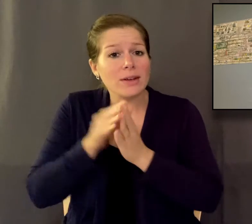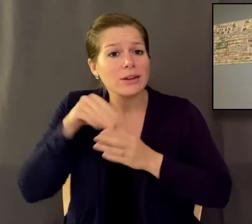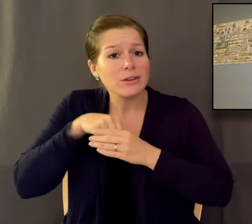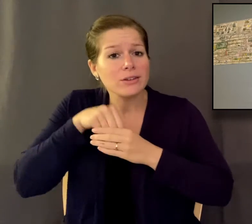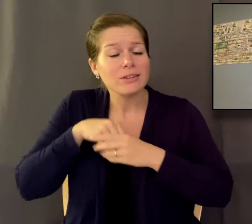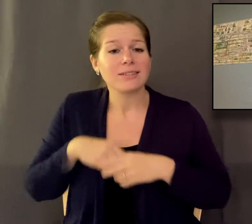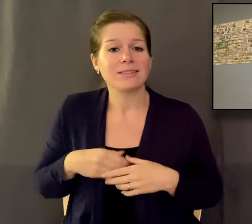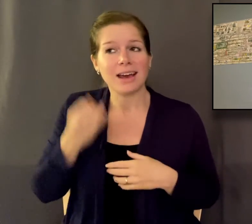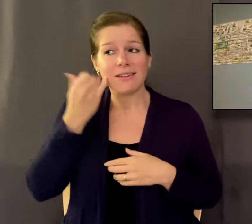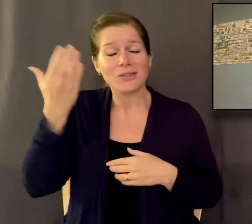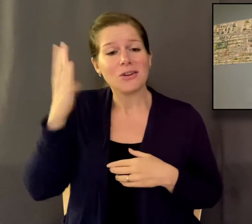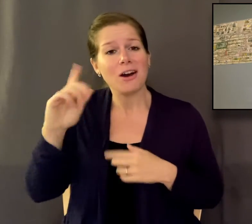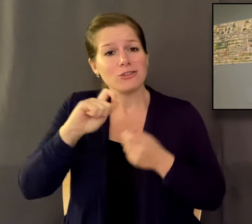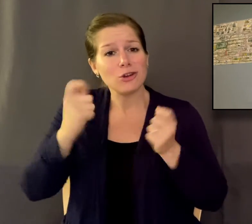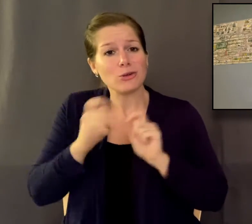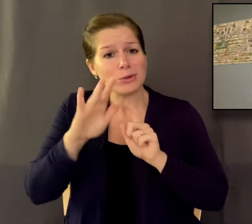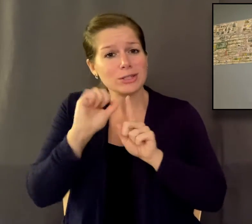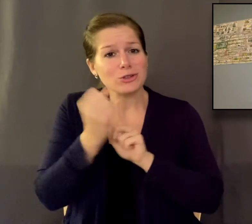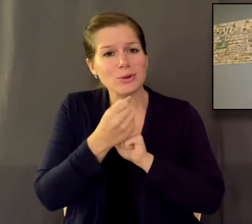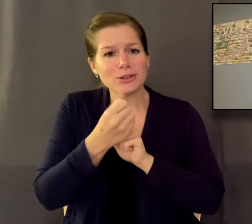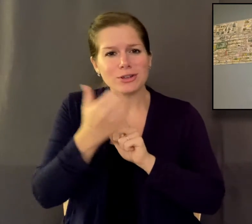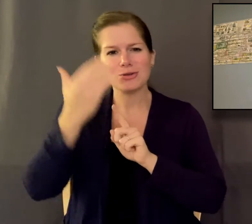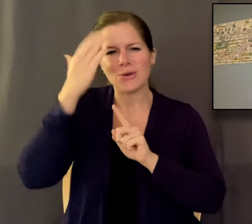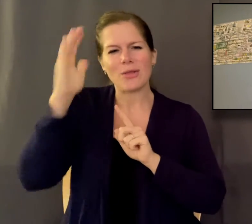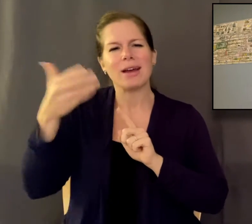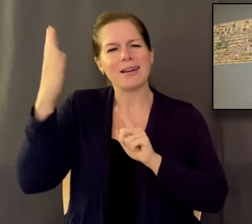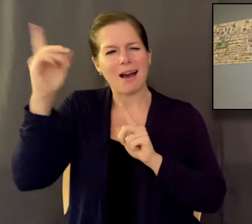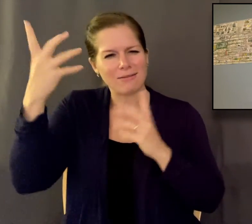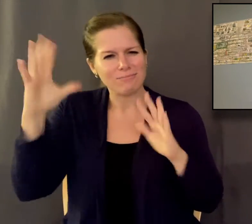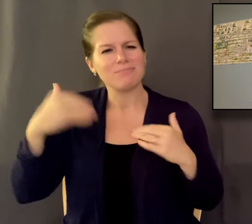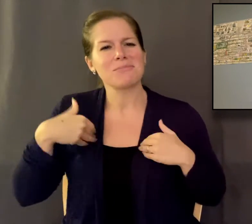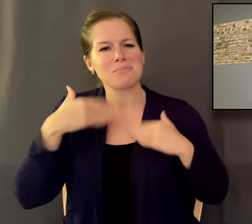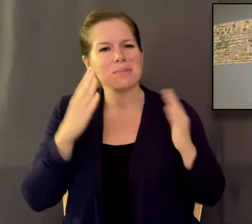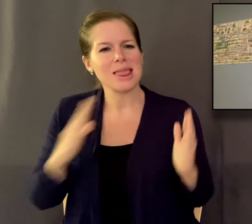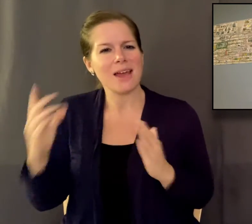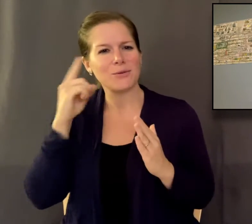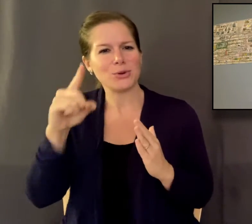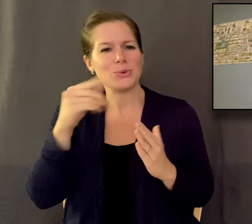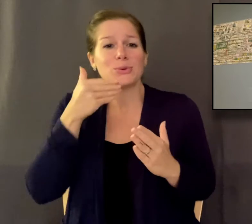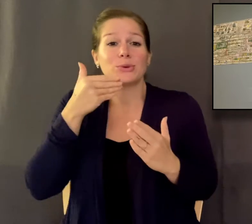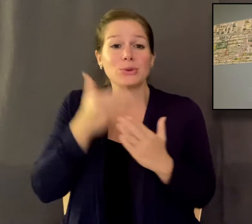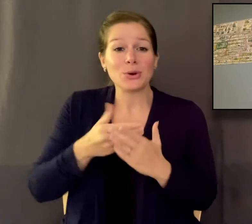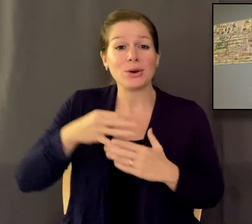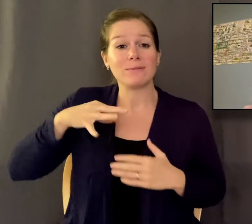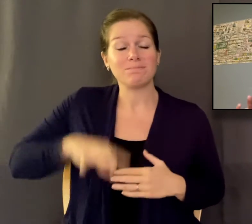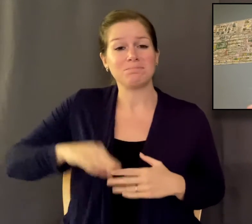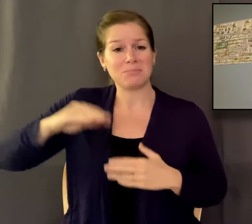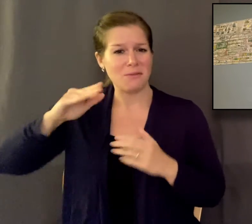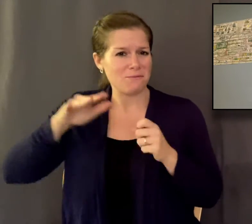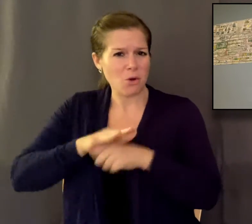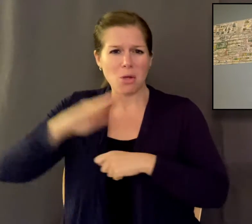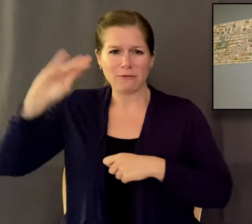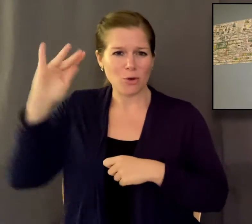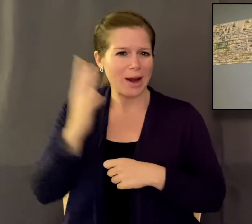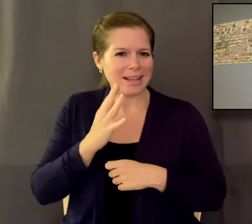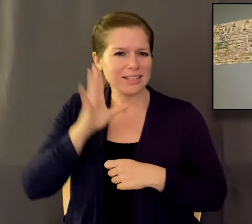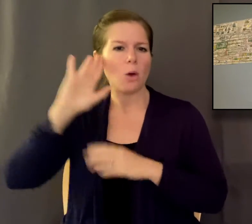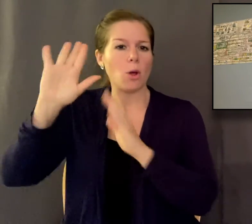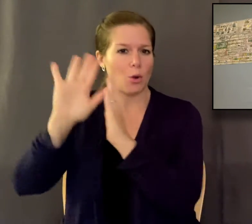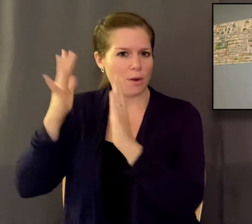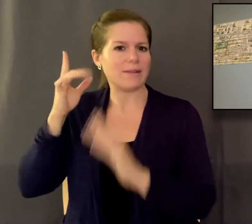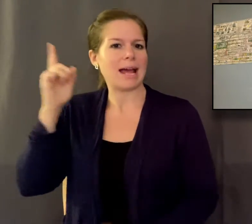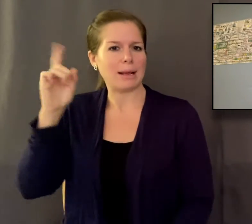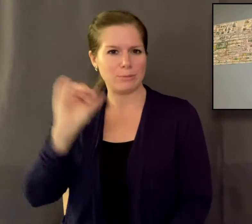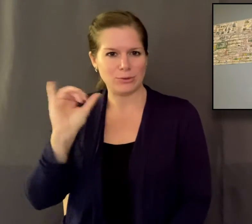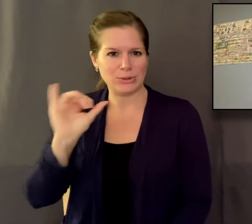content knowing that God has a plan for you that is good, that is gracious, and that will ultimately bring him the most